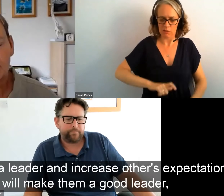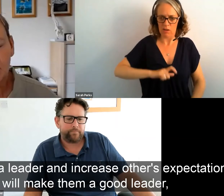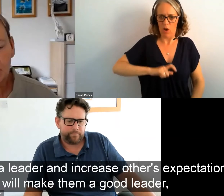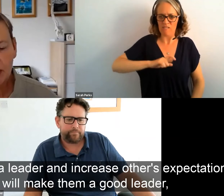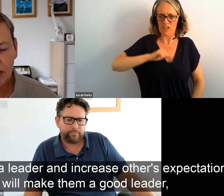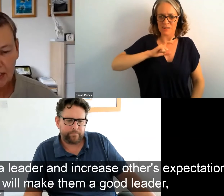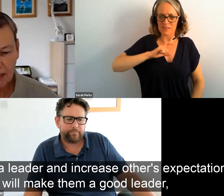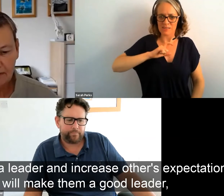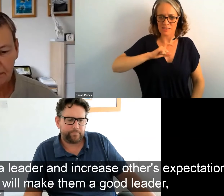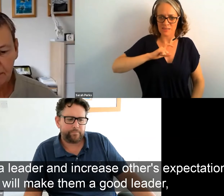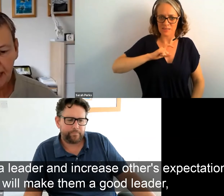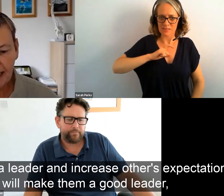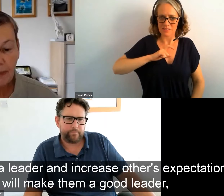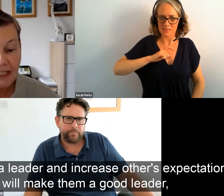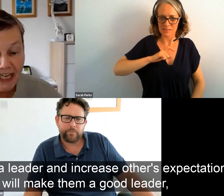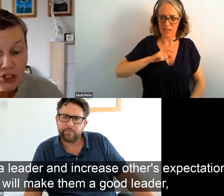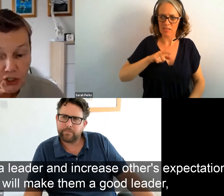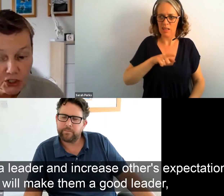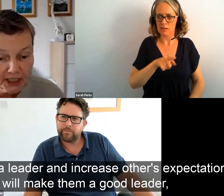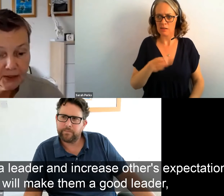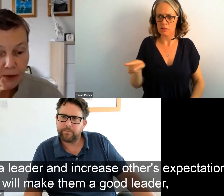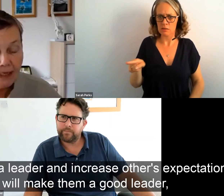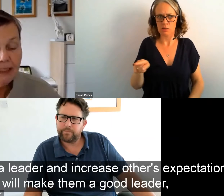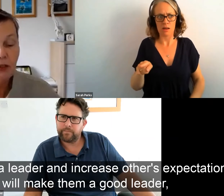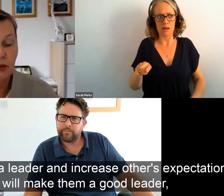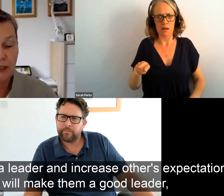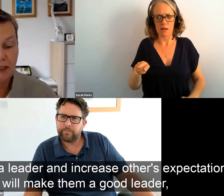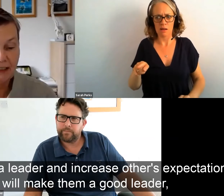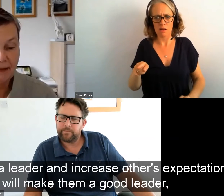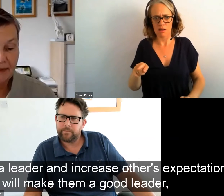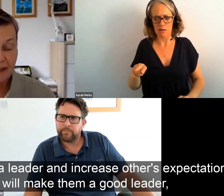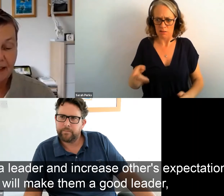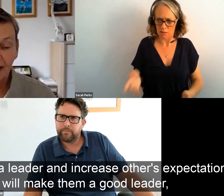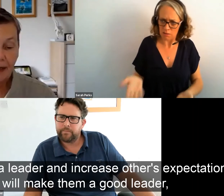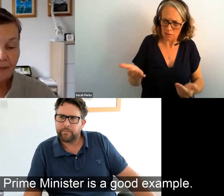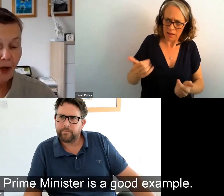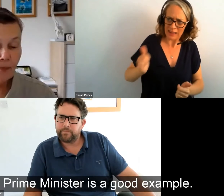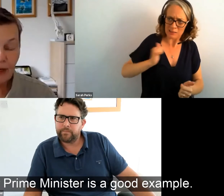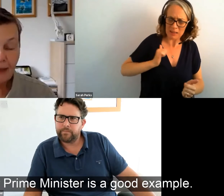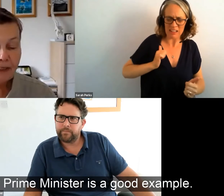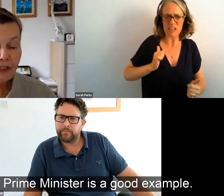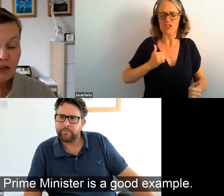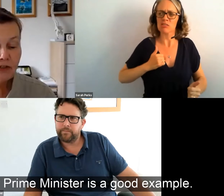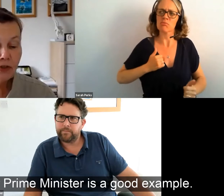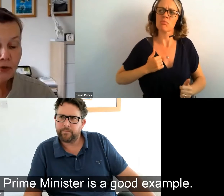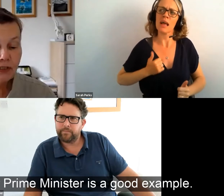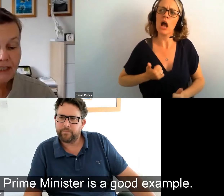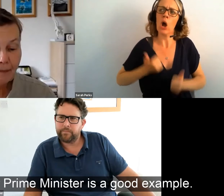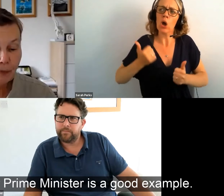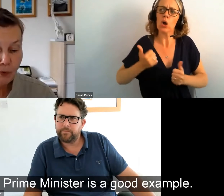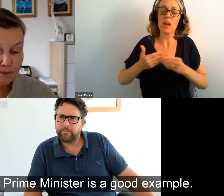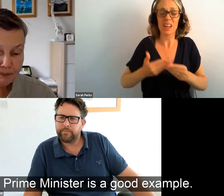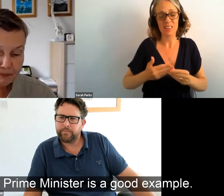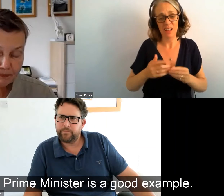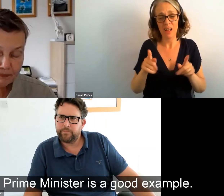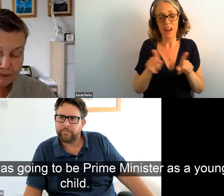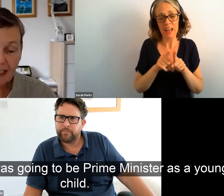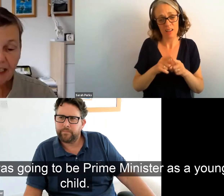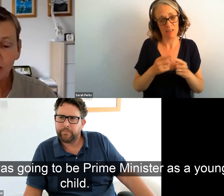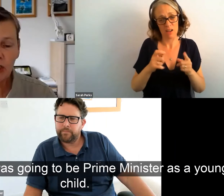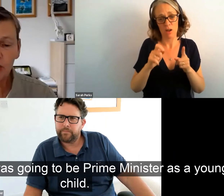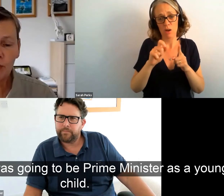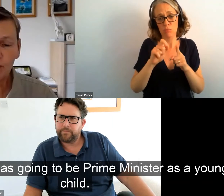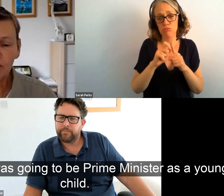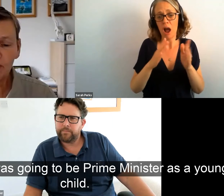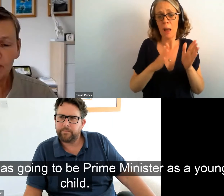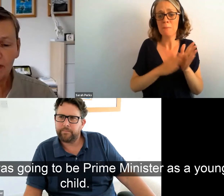and increase others' expectations that they'll make a good leader. Our Prime Minister is a good example.